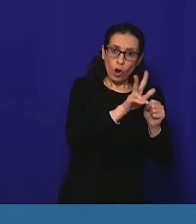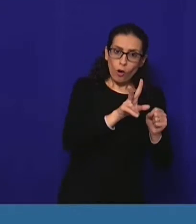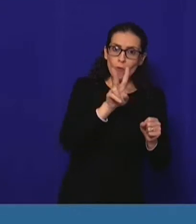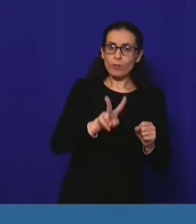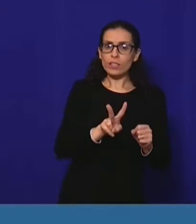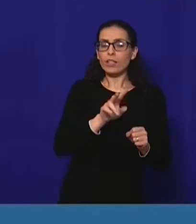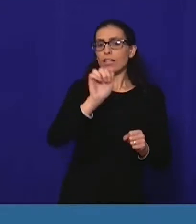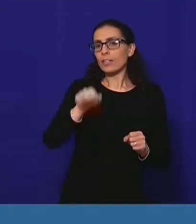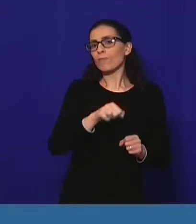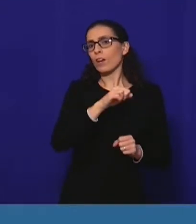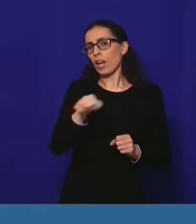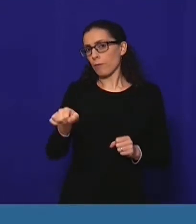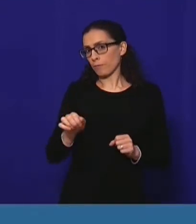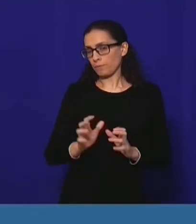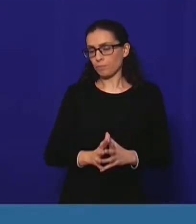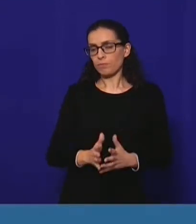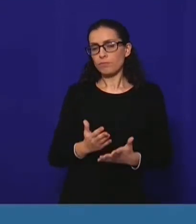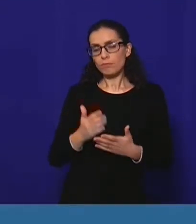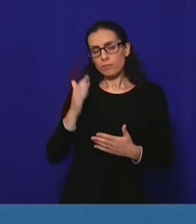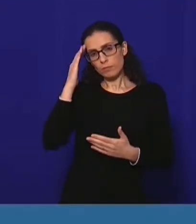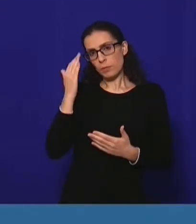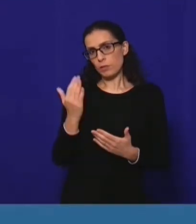tal-familja u lilek innifsek f'riskju.